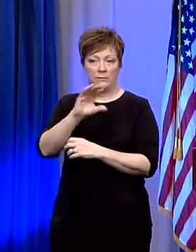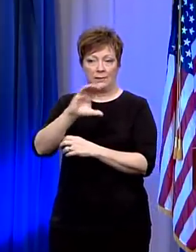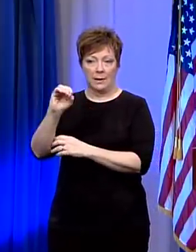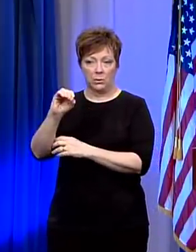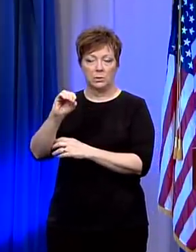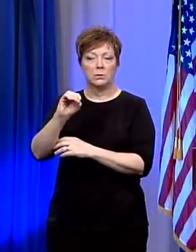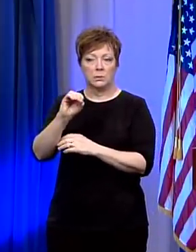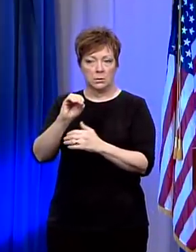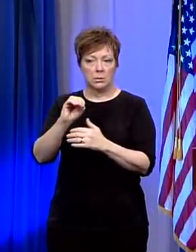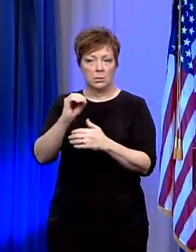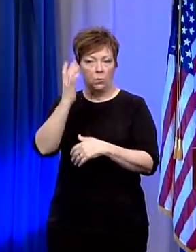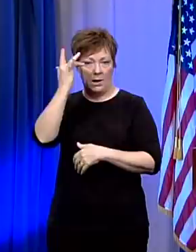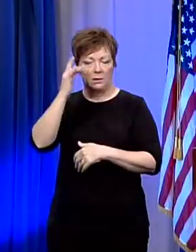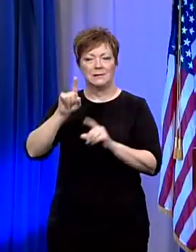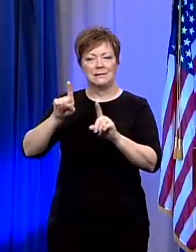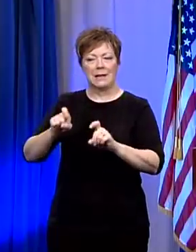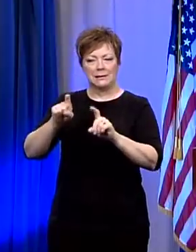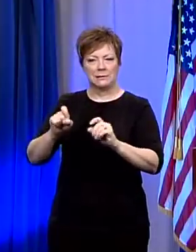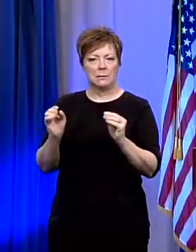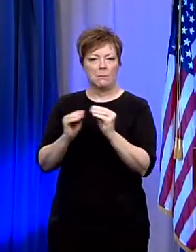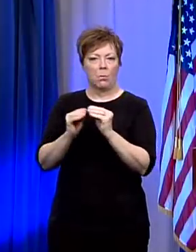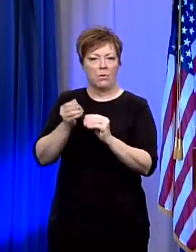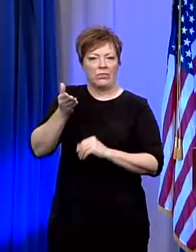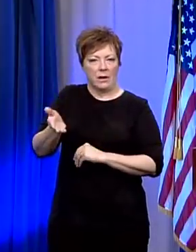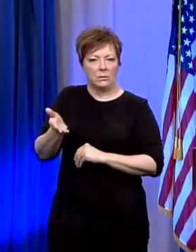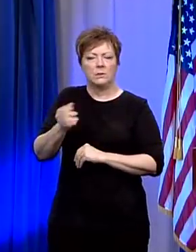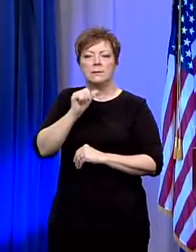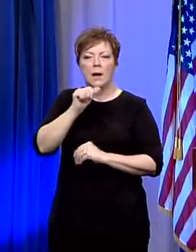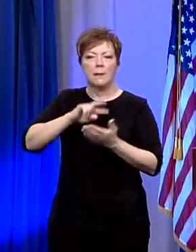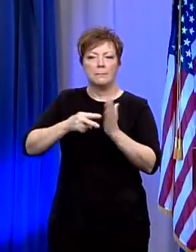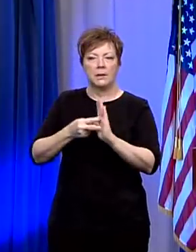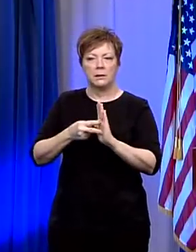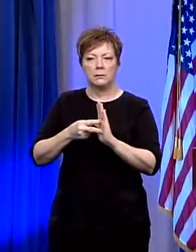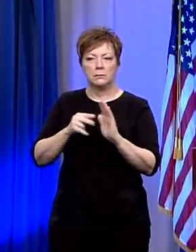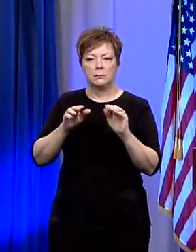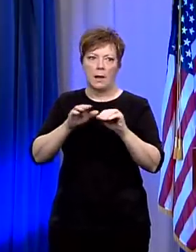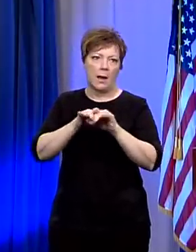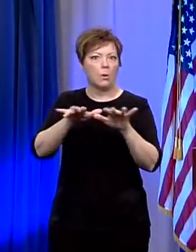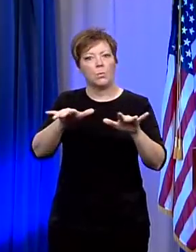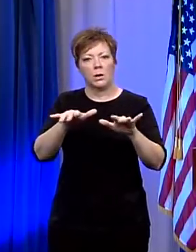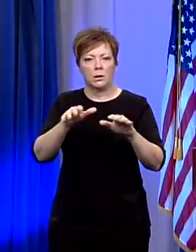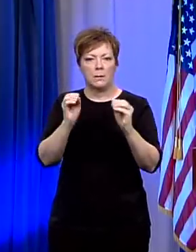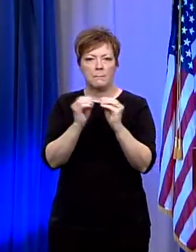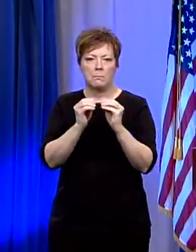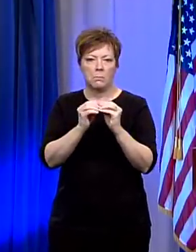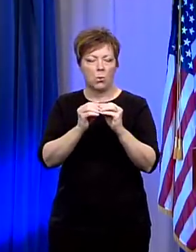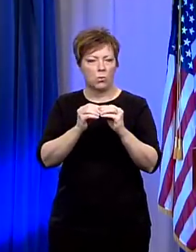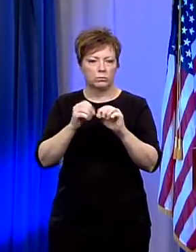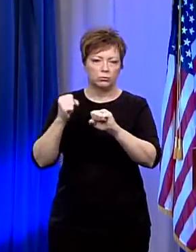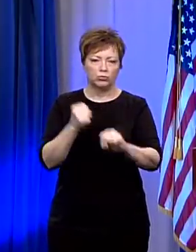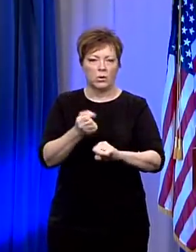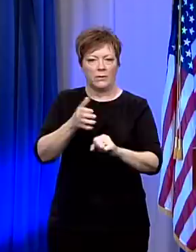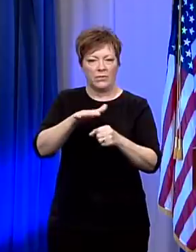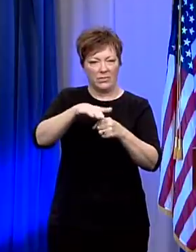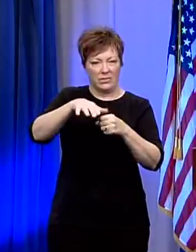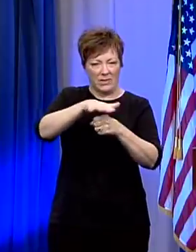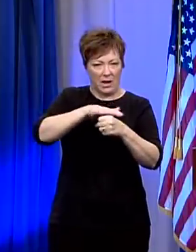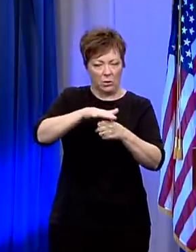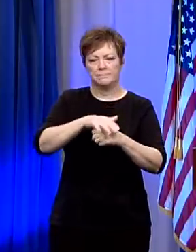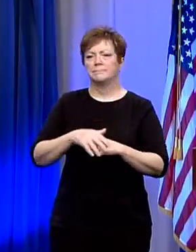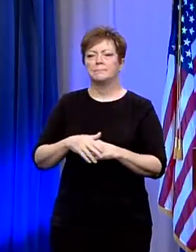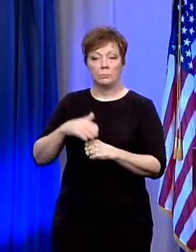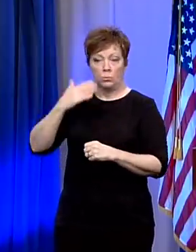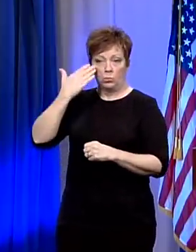is primarily due to testing bias and there being more tests available there, not necessarily because the outbreak is more concerning there? Yeah, I would say we don't